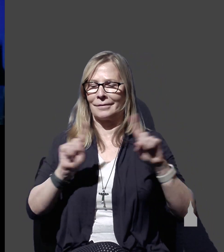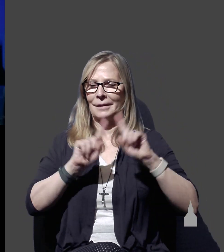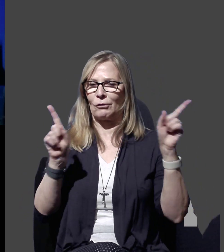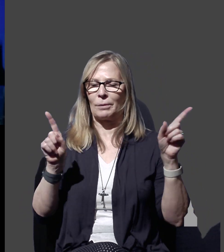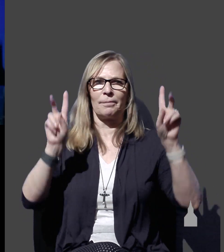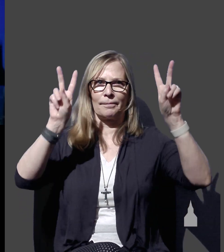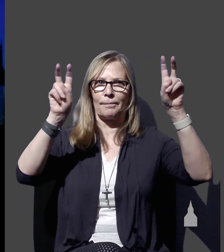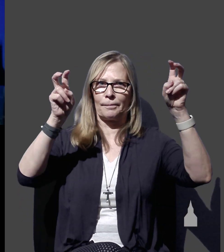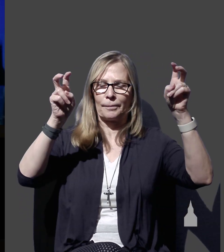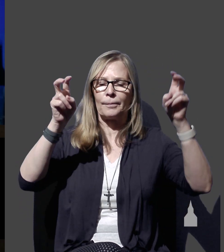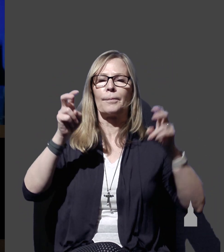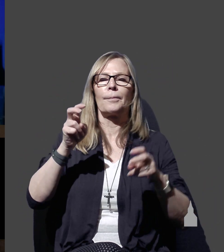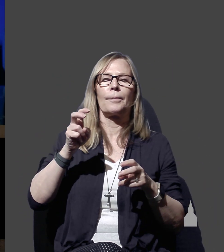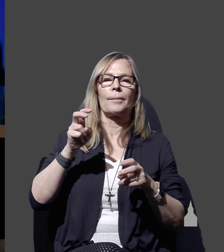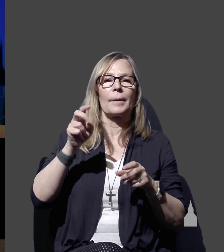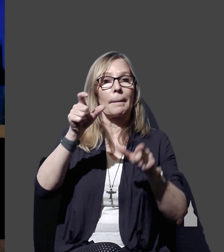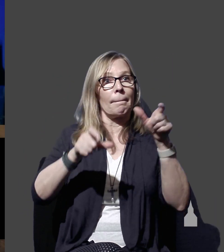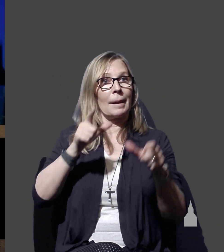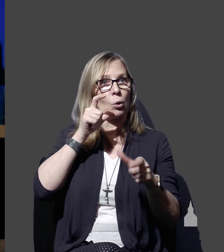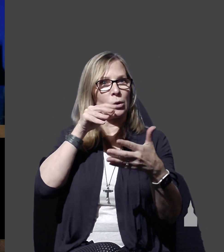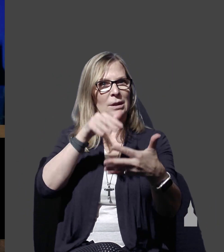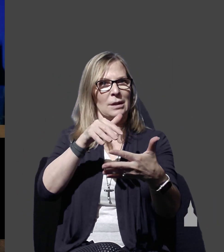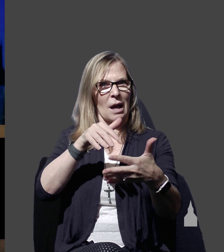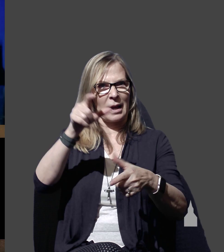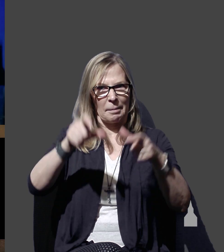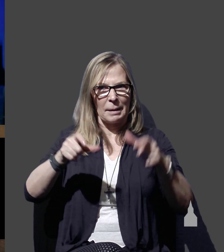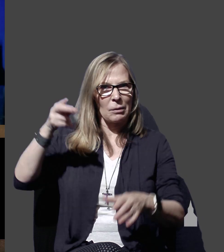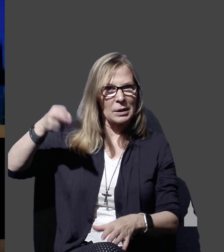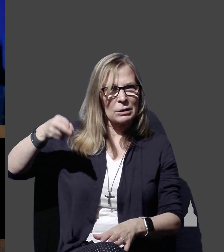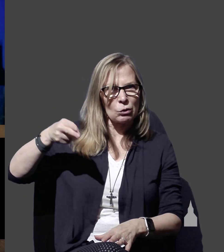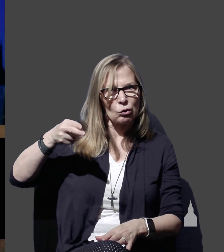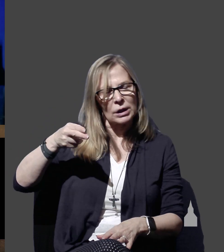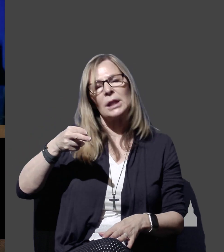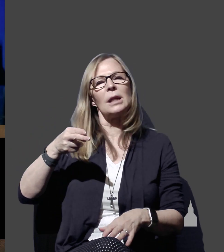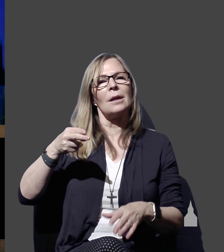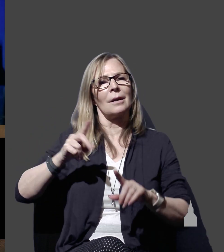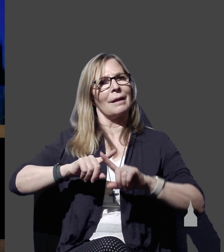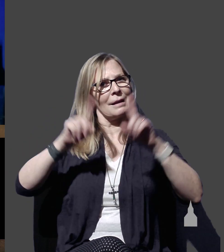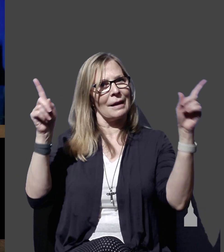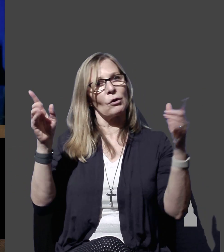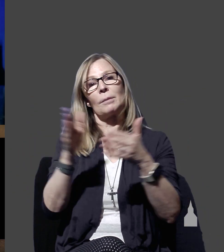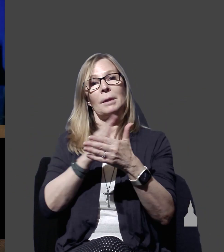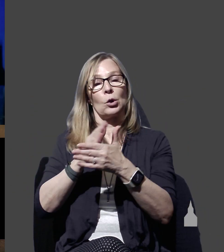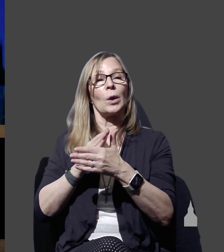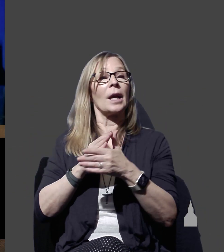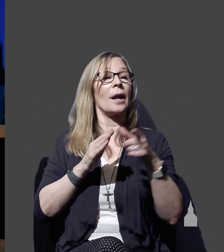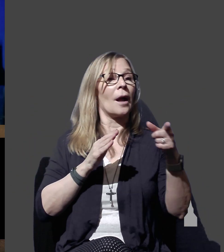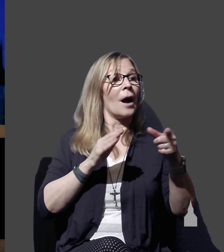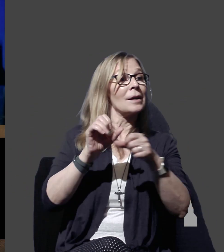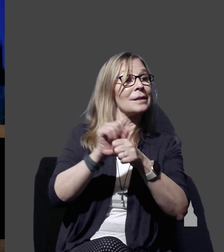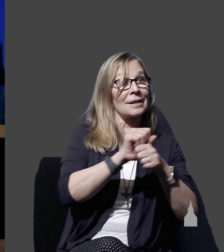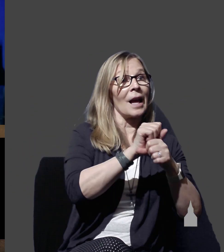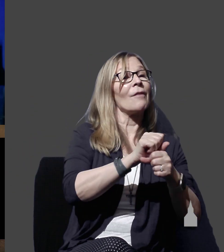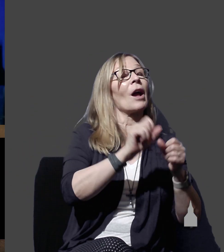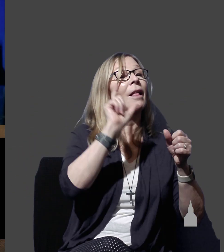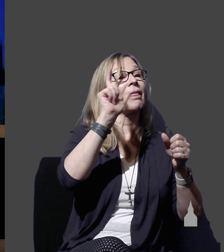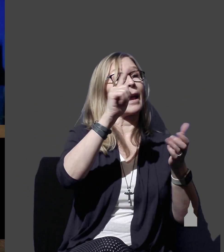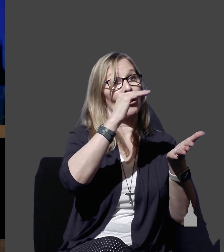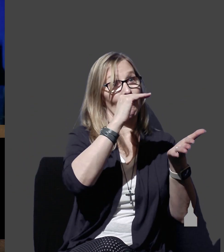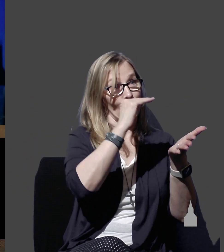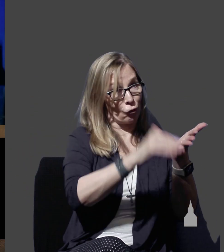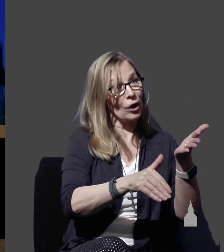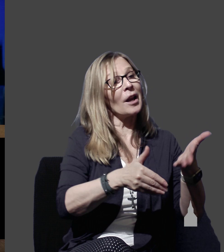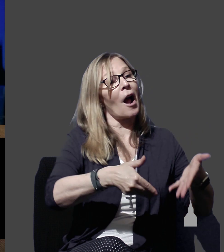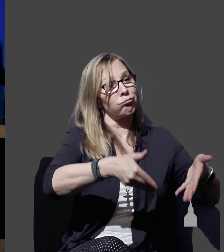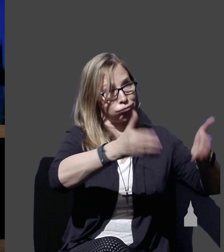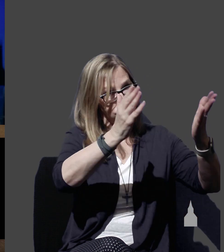I quote, "Anthropologists distinguish between open slavery, in which slaves can be freed and accepted fully into general society,